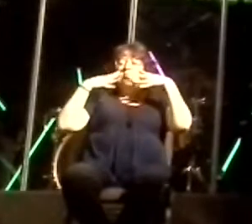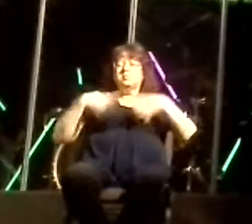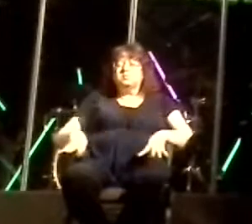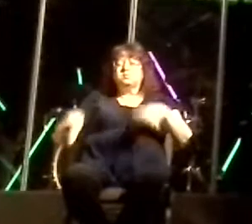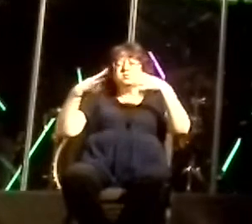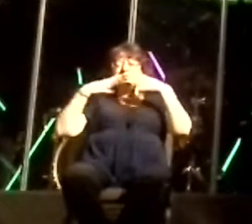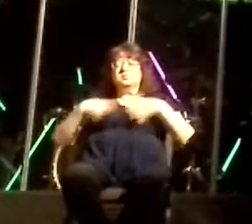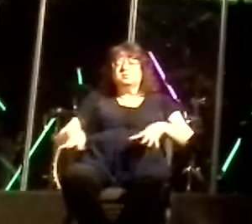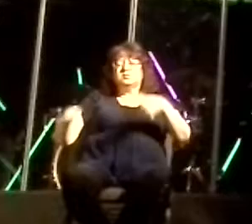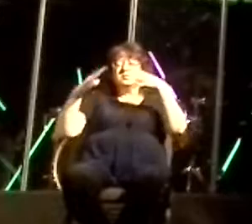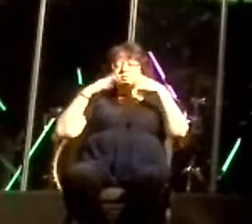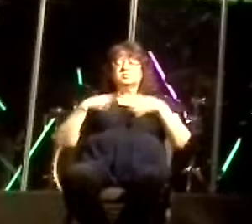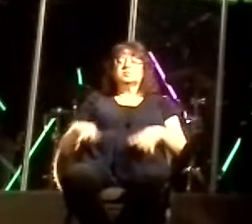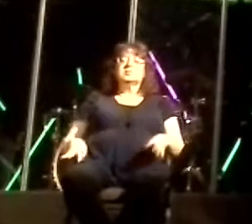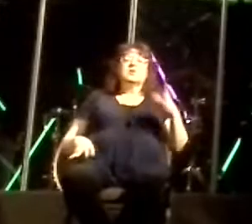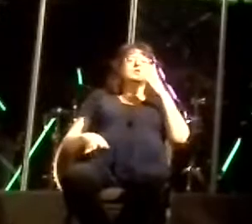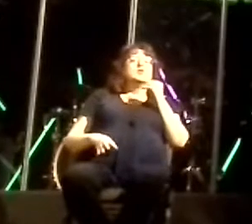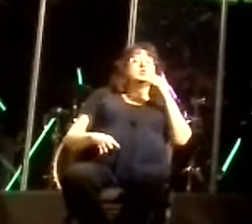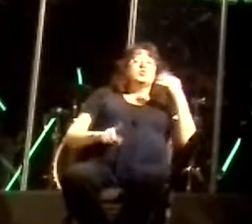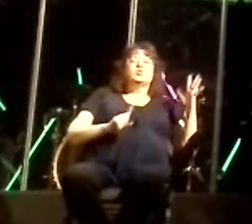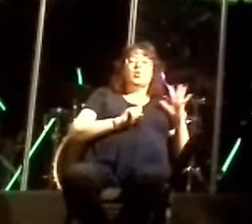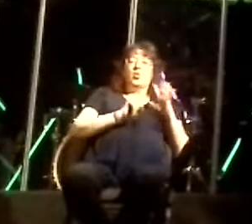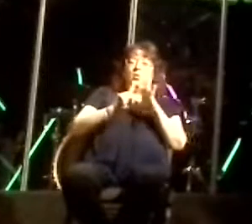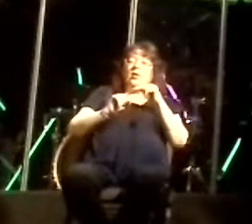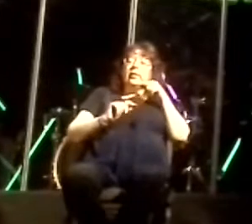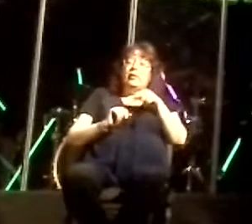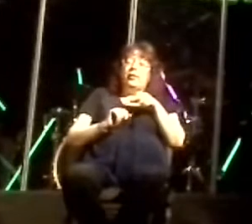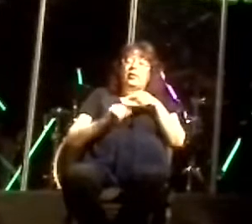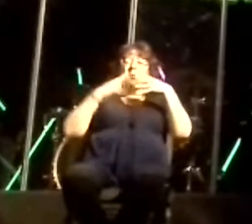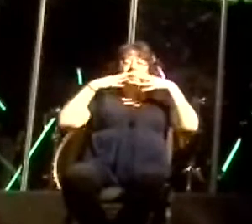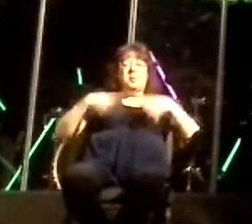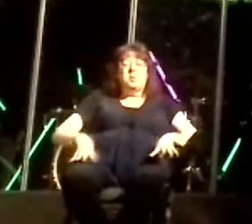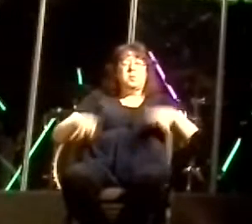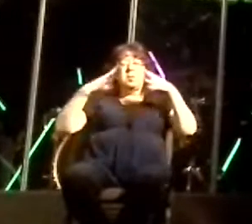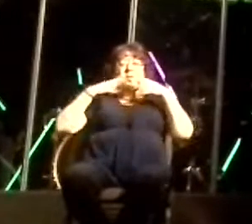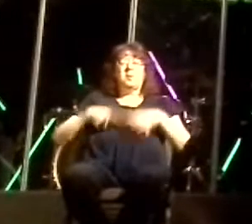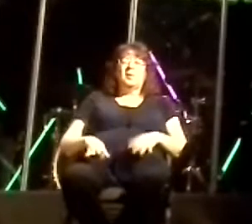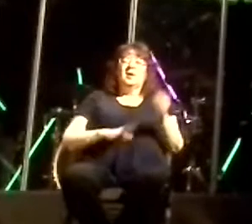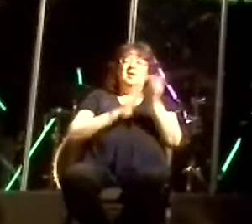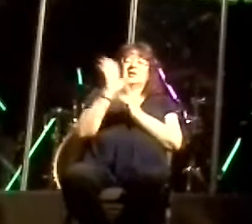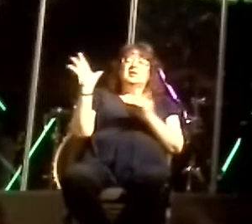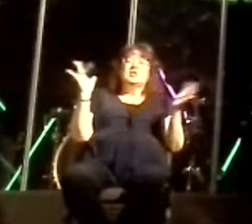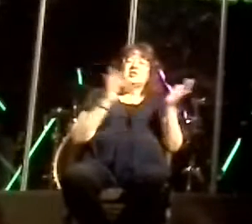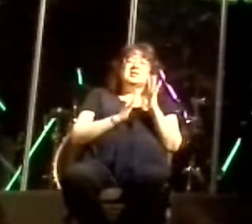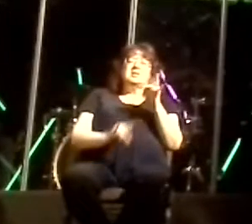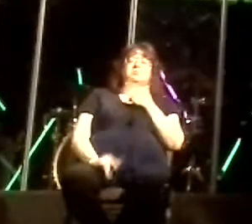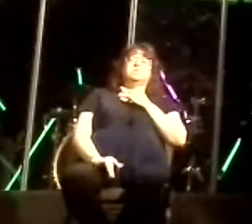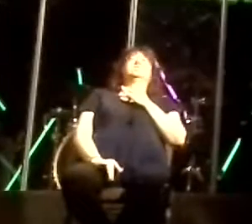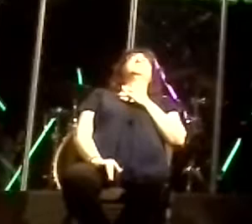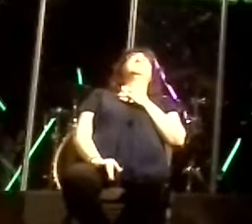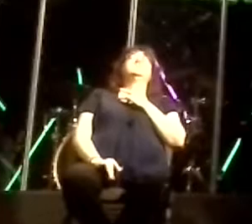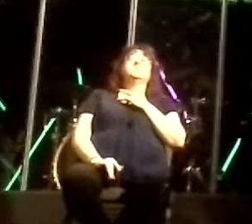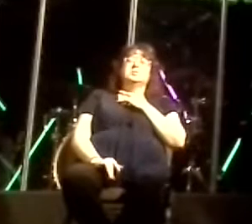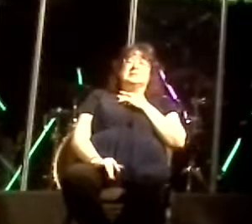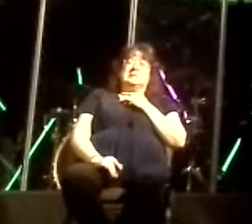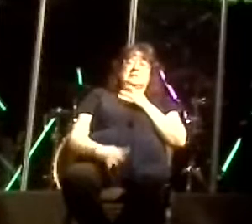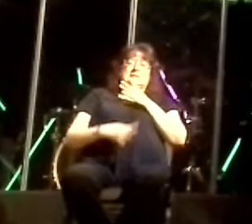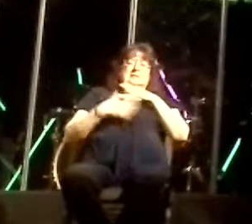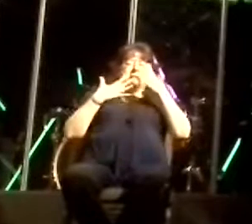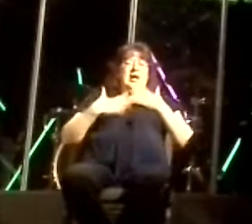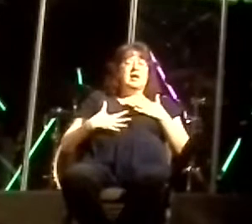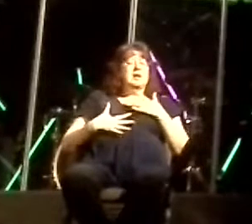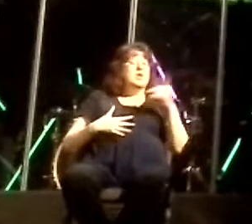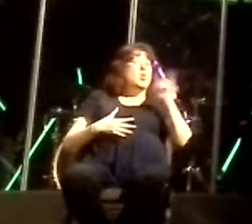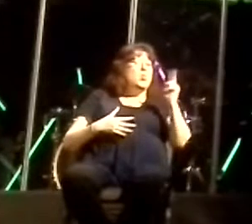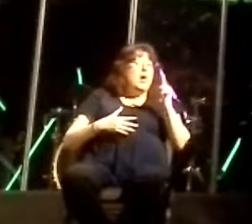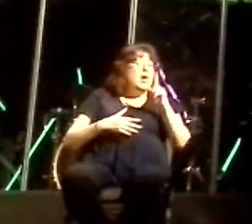her weeping, and the Jews who came along with her weeping, he was deeply moved in his spirit, and he was troubled. Where have you